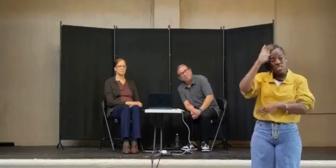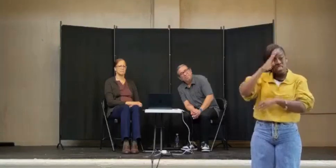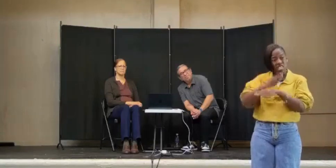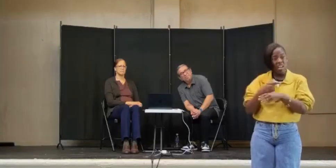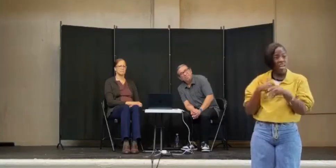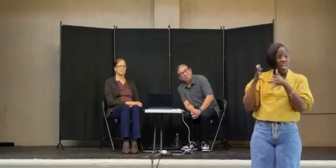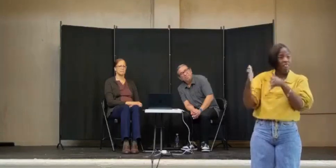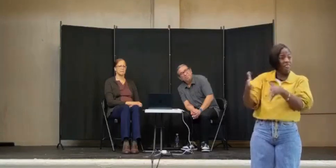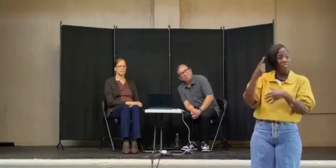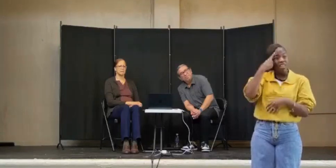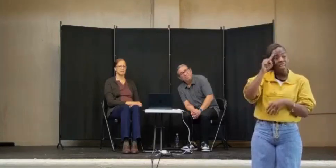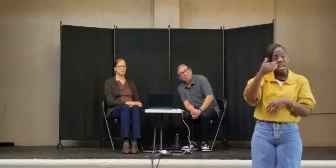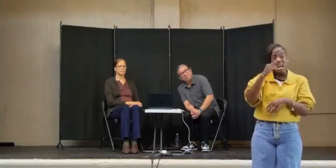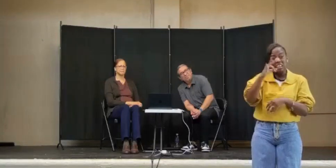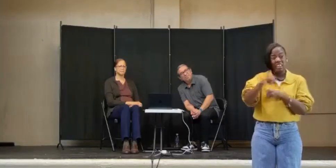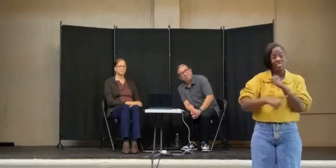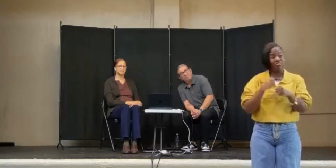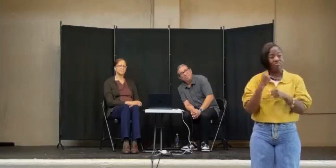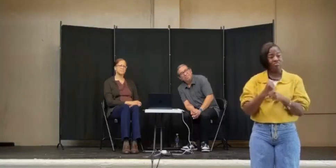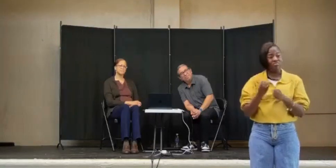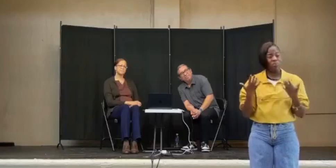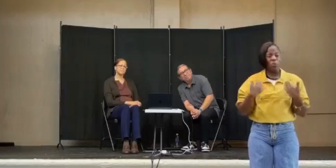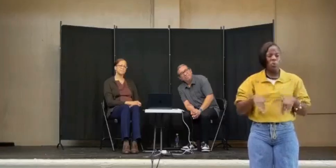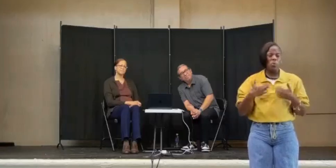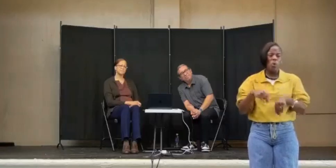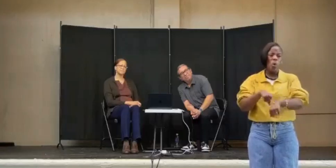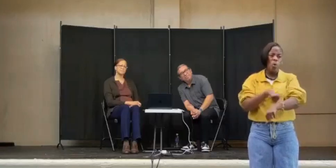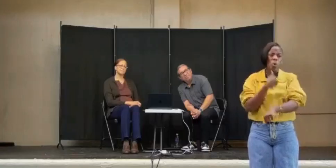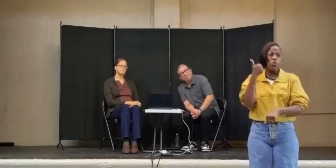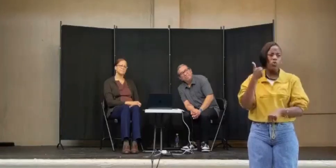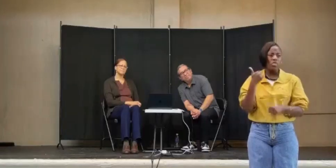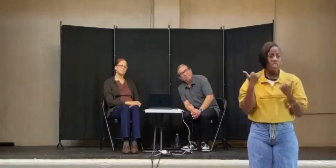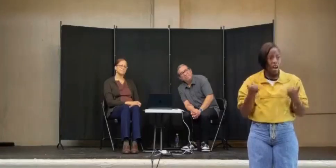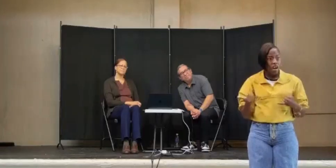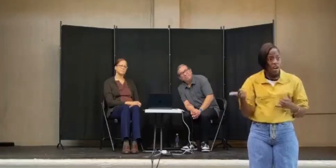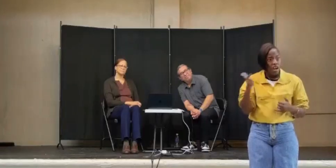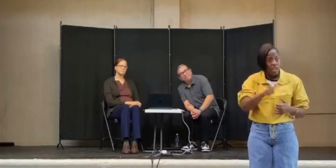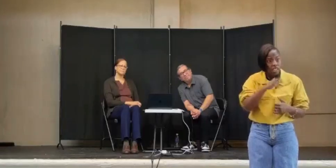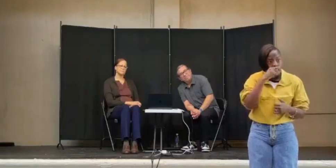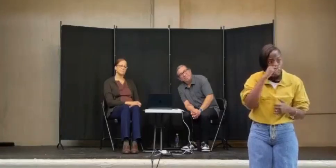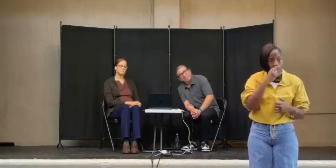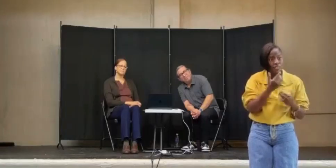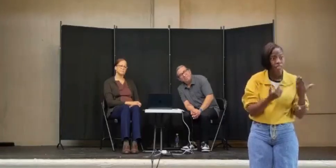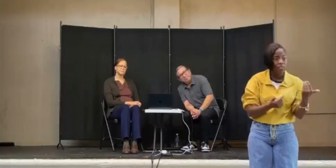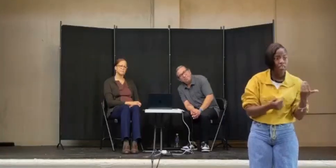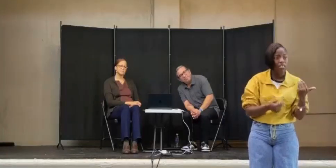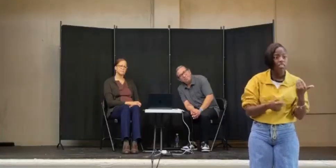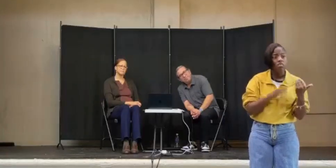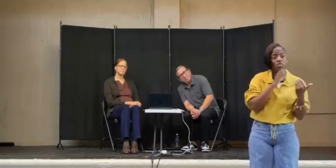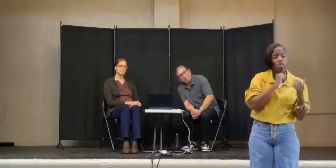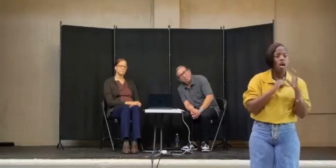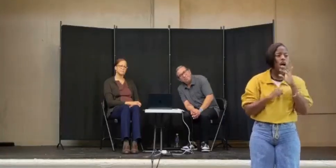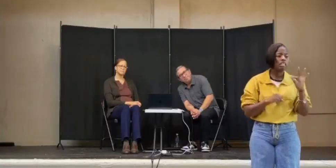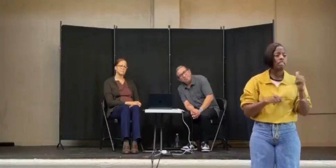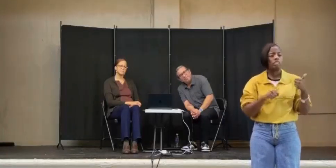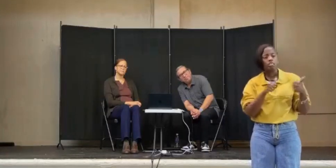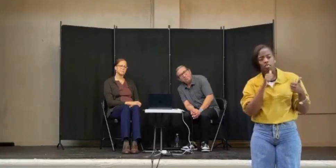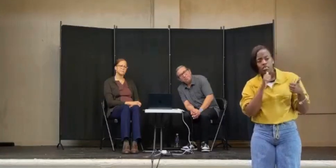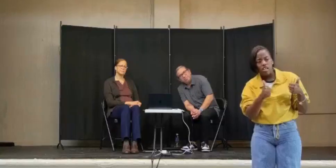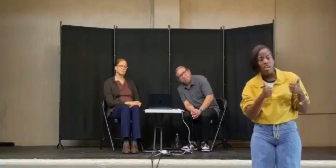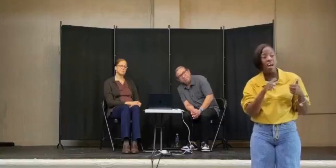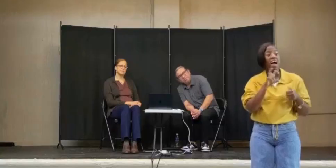kids, reconnect with my kids, you know, and with my oldest son as well. He's 18 now, and now I have